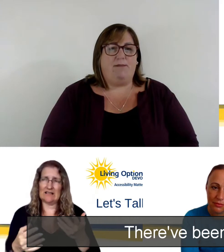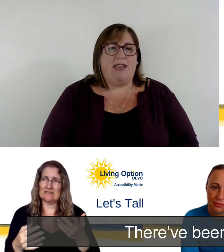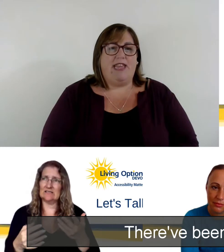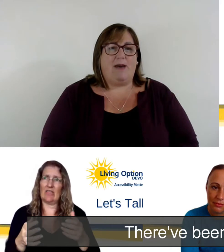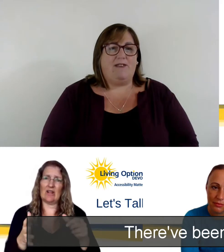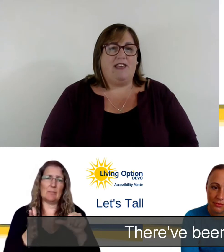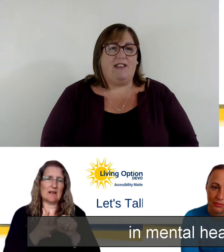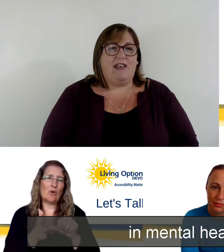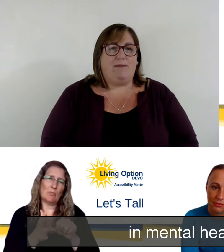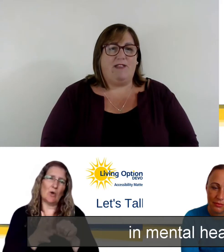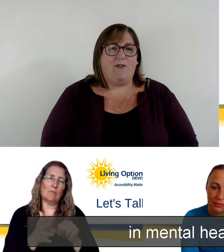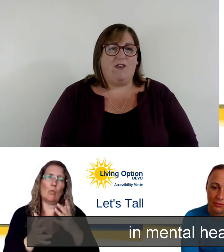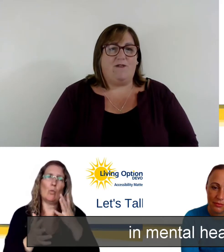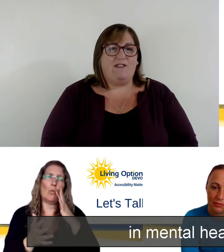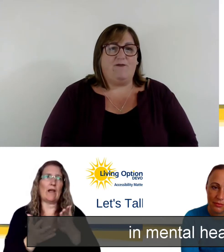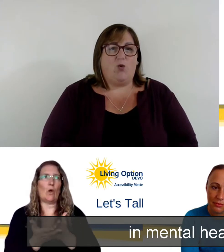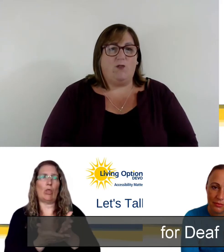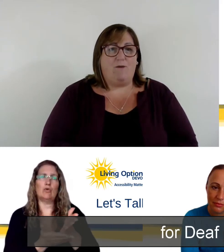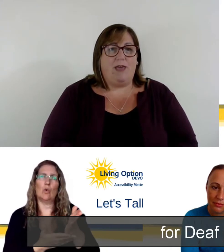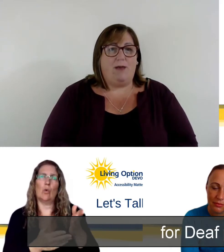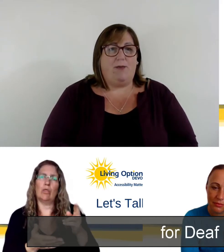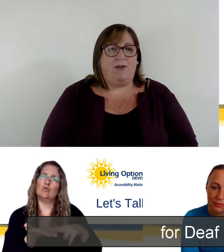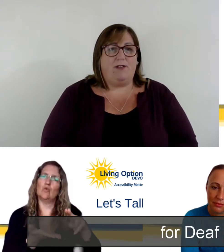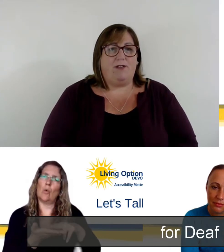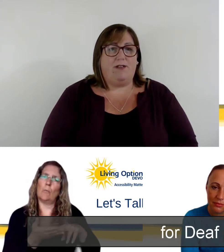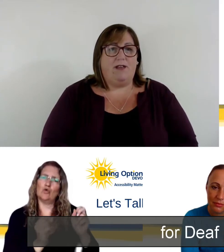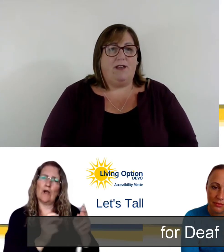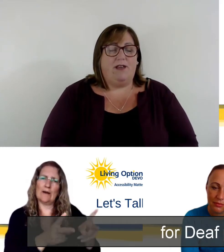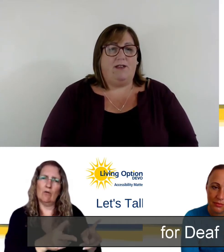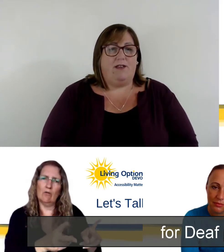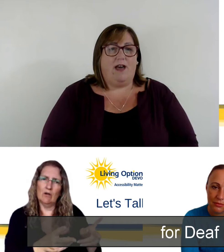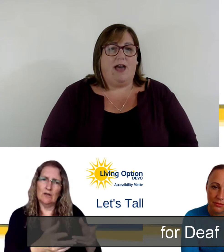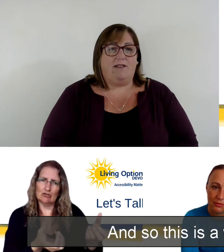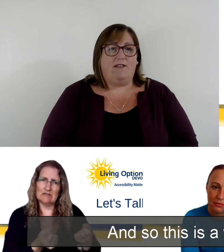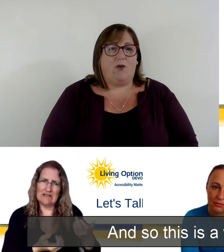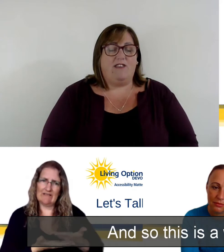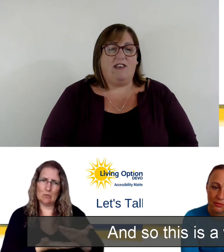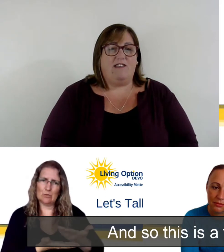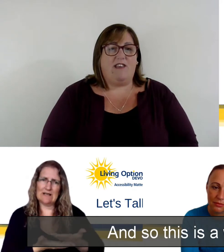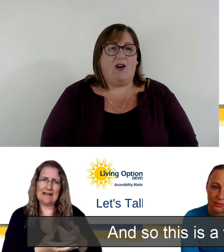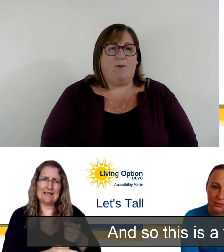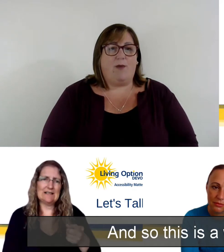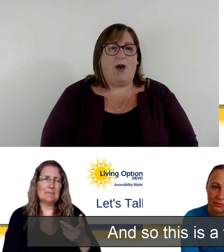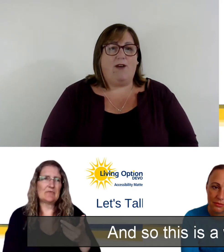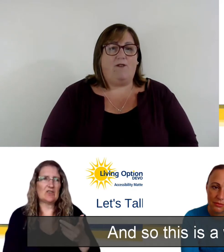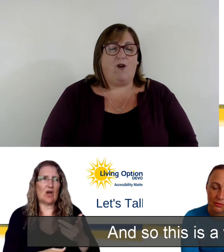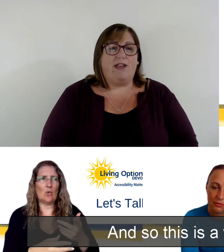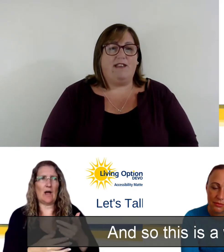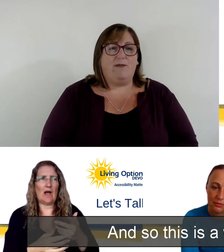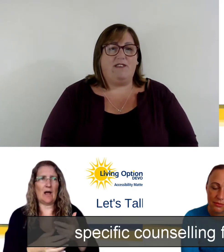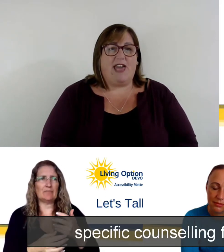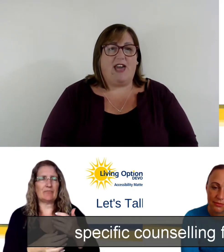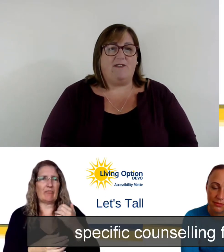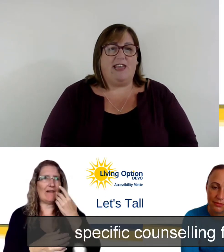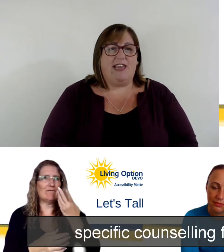There have been many gaps in mental health services for deaf people, and so this is a way of